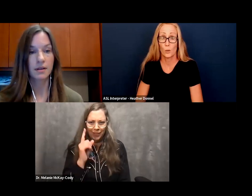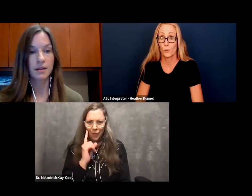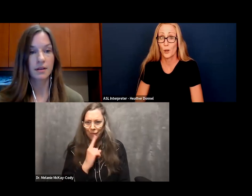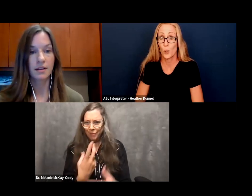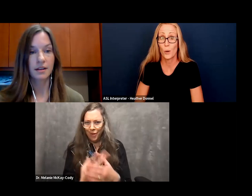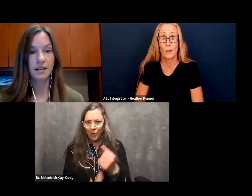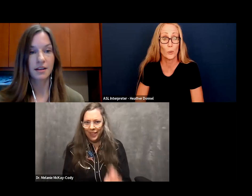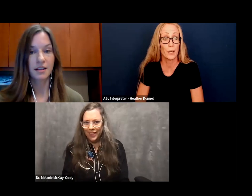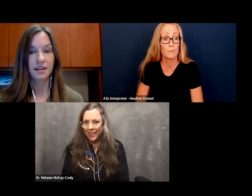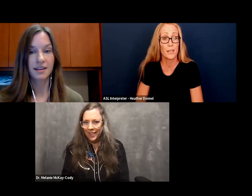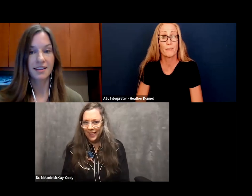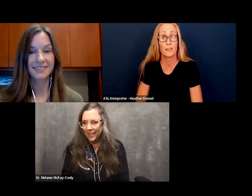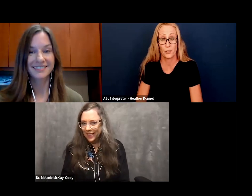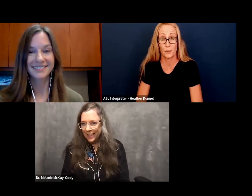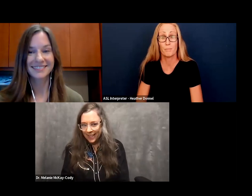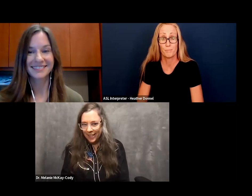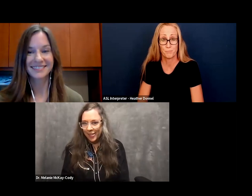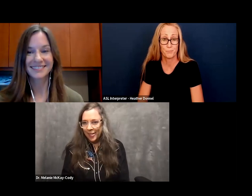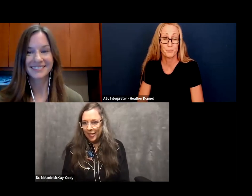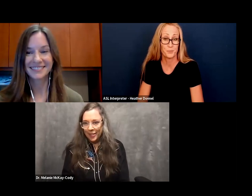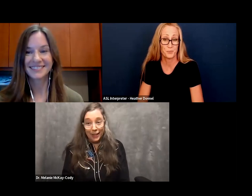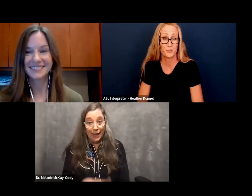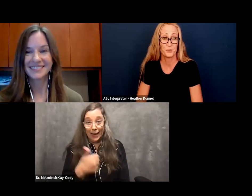Oh, no, everyone, deaf and hearing.